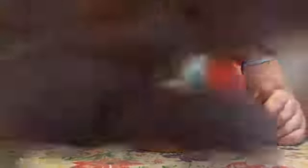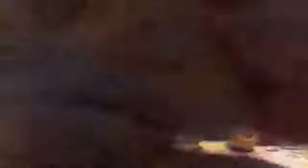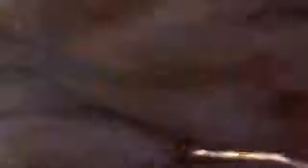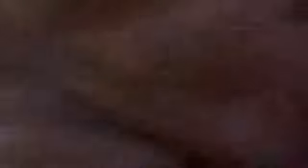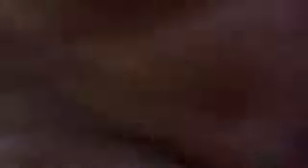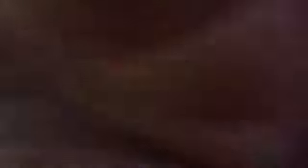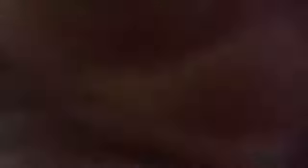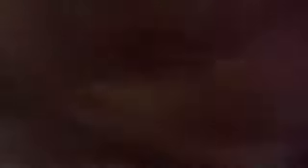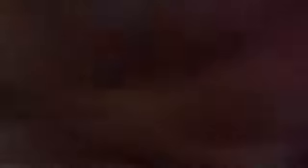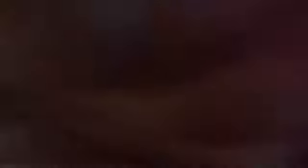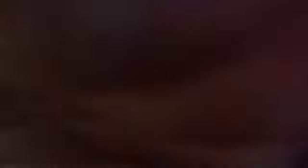was. Okay.